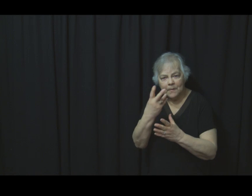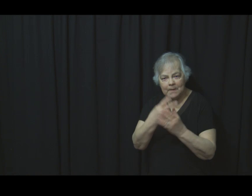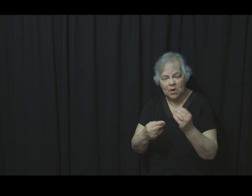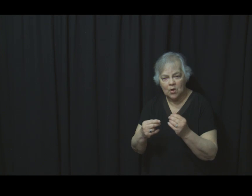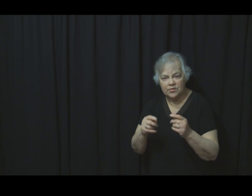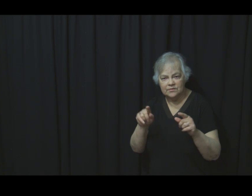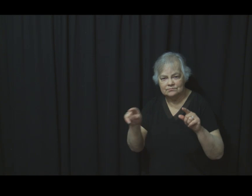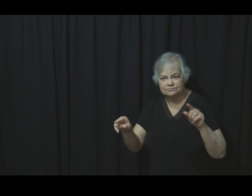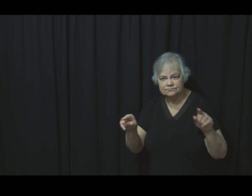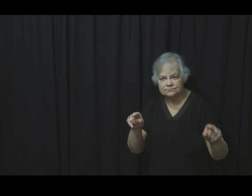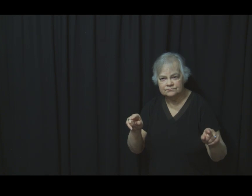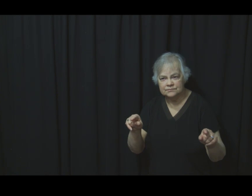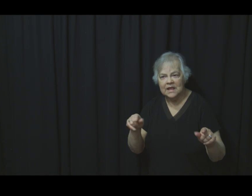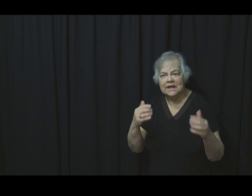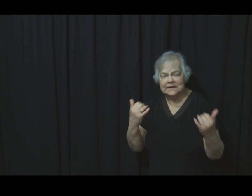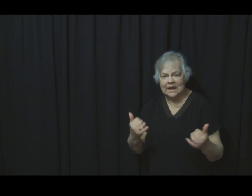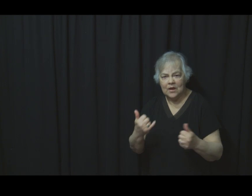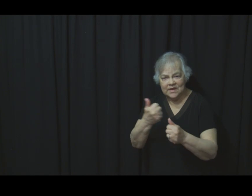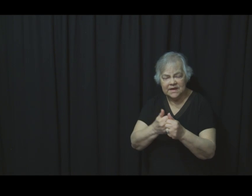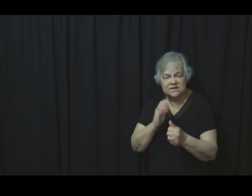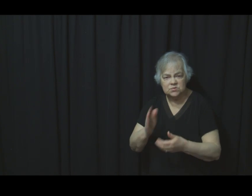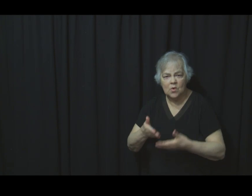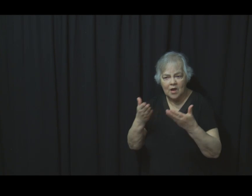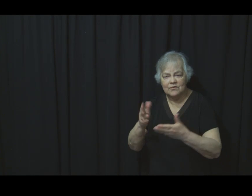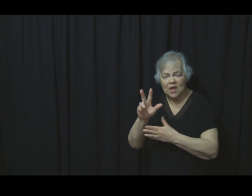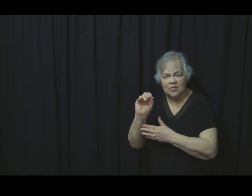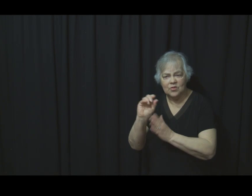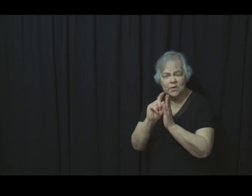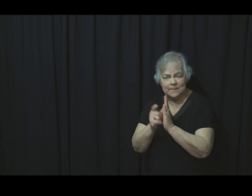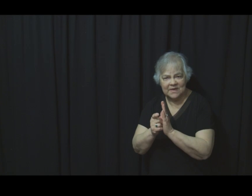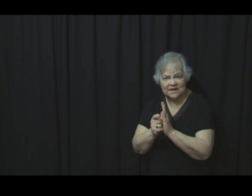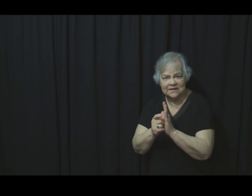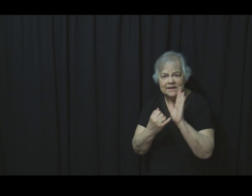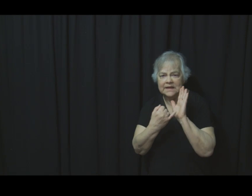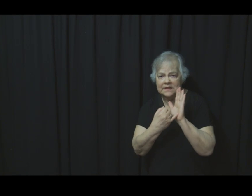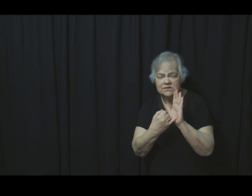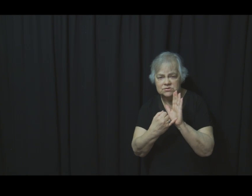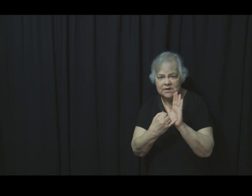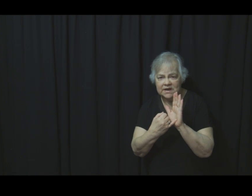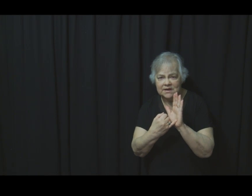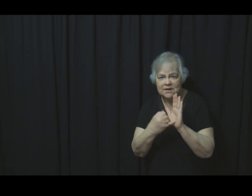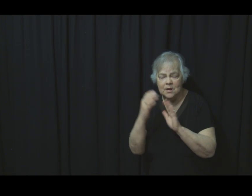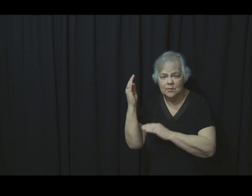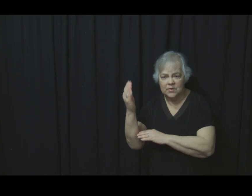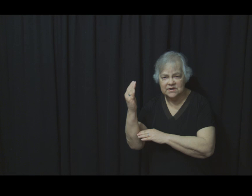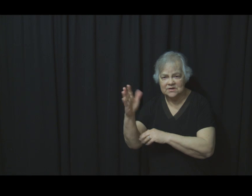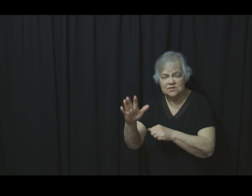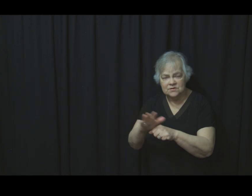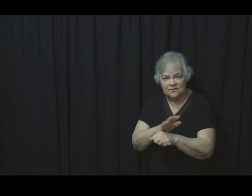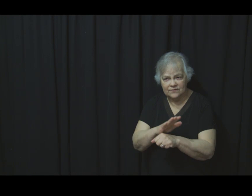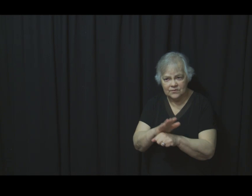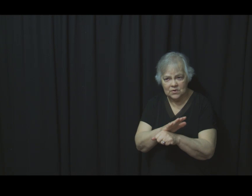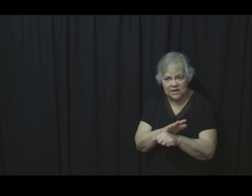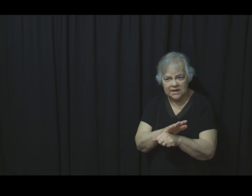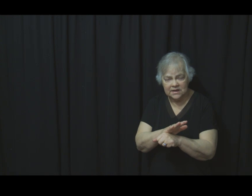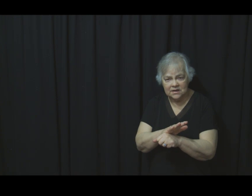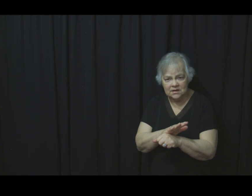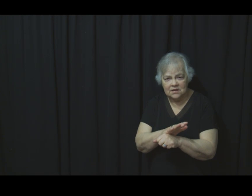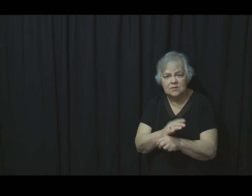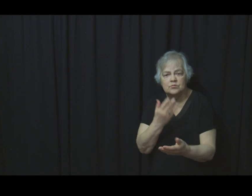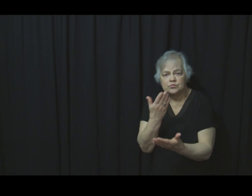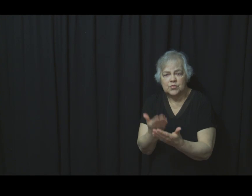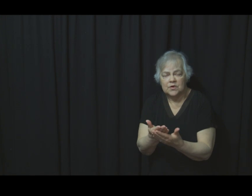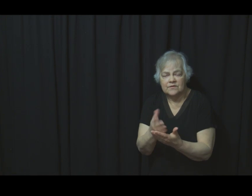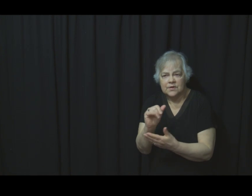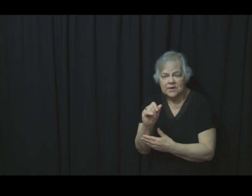will offer a 30-minute illustrated presentation to fully offer their case for us to consider. Mr.